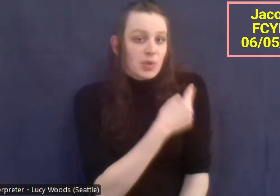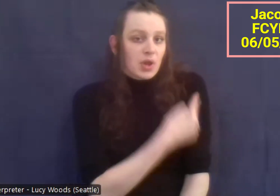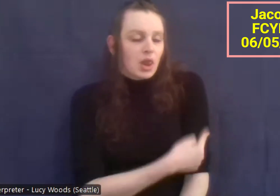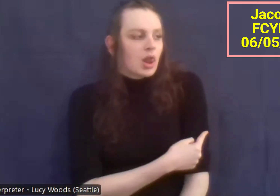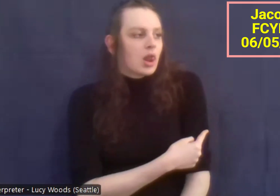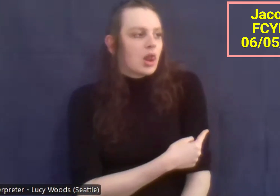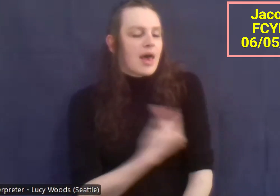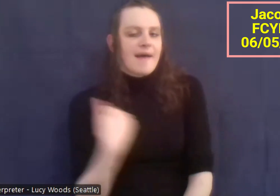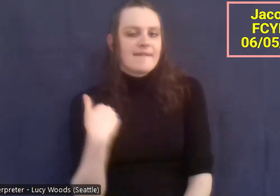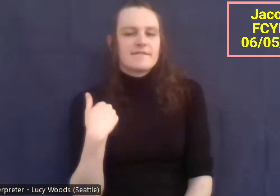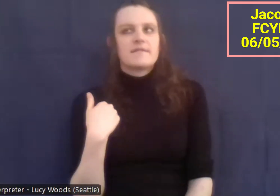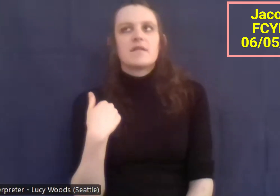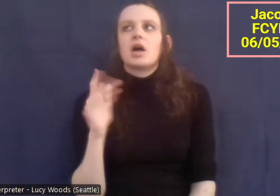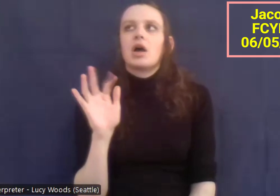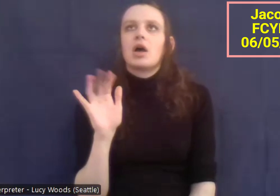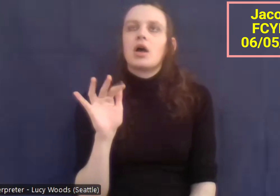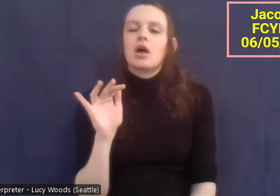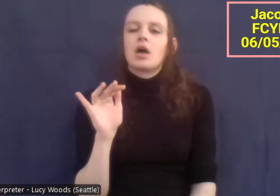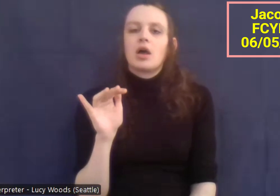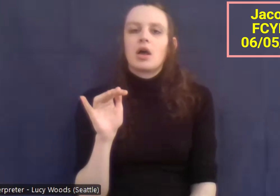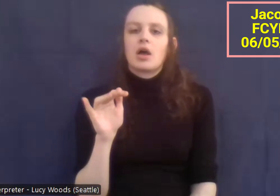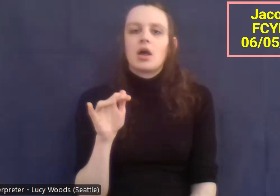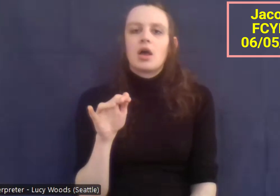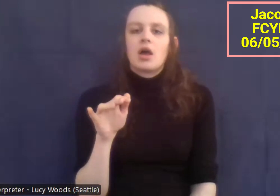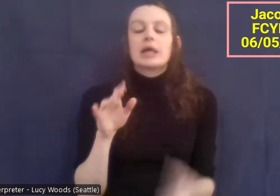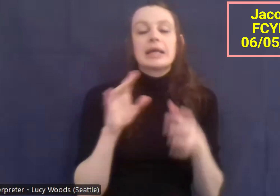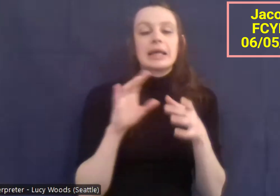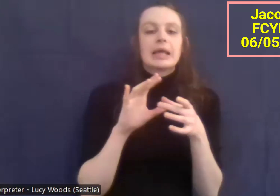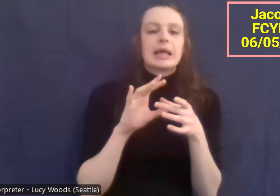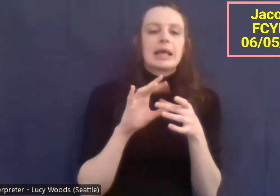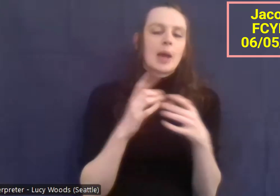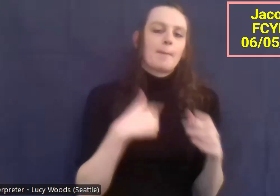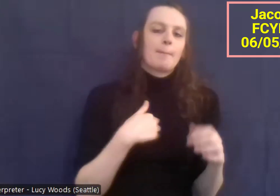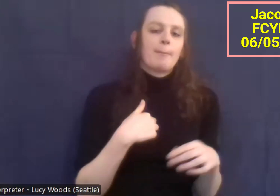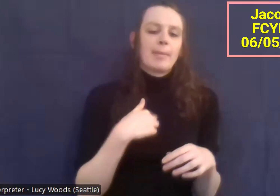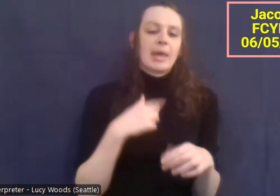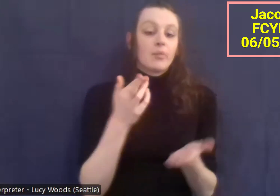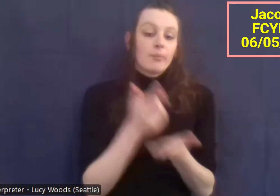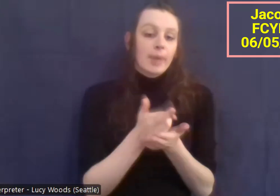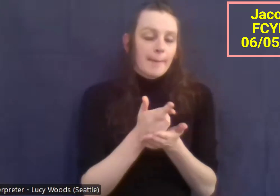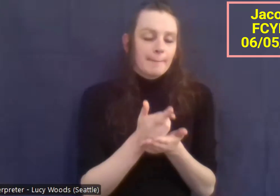with a local rehab where I spent another 28 days.